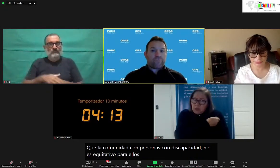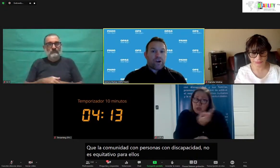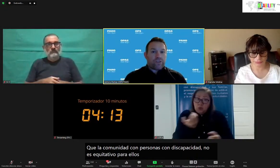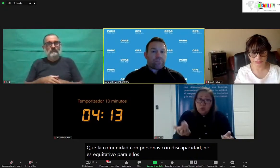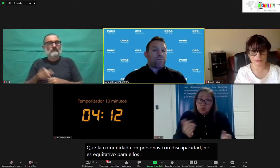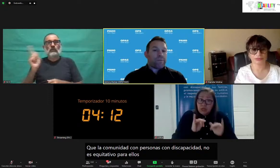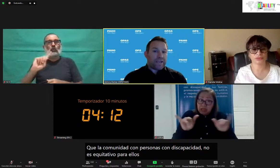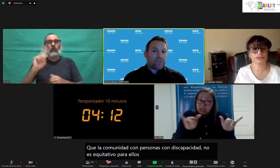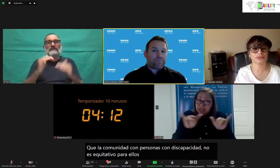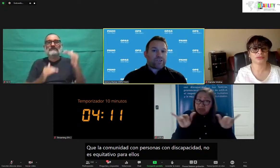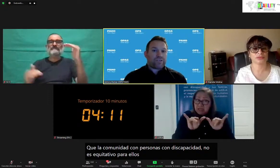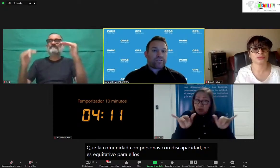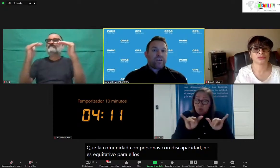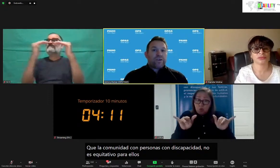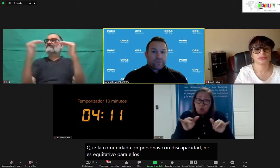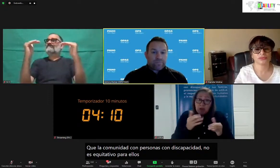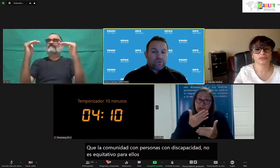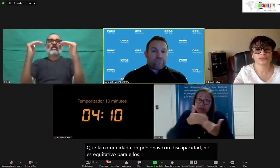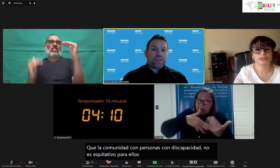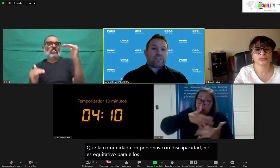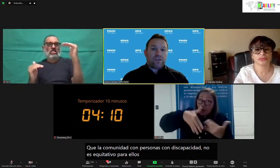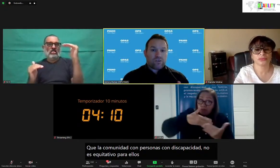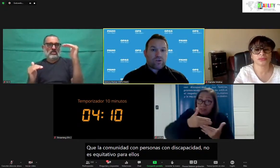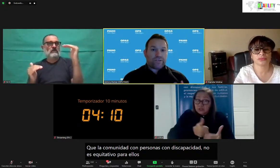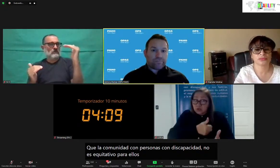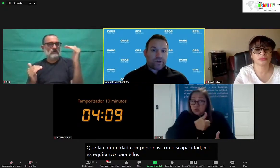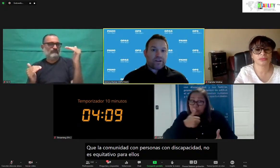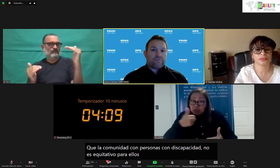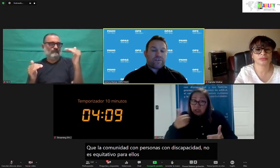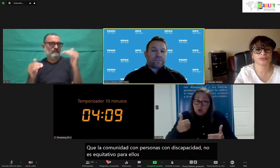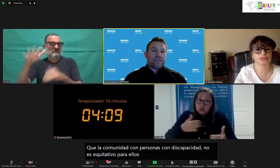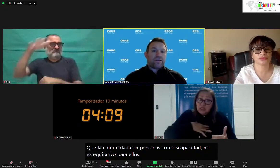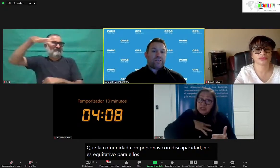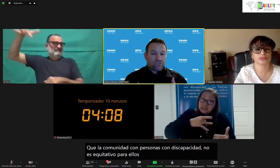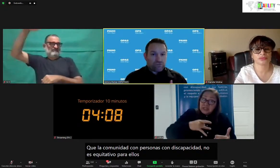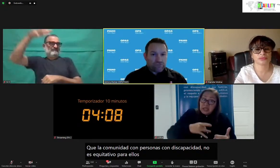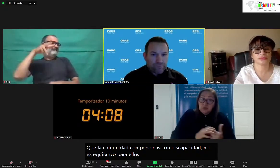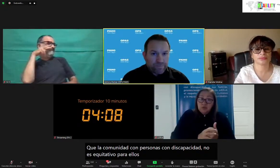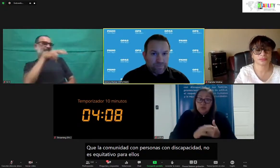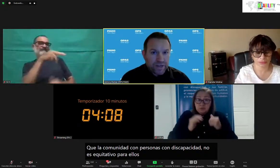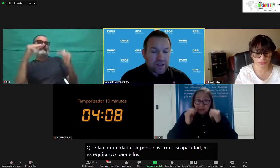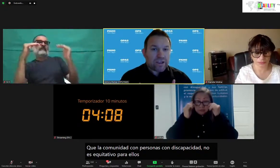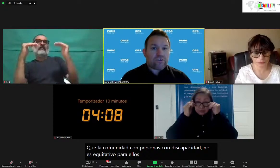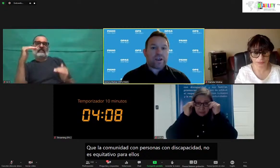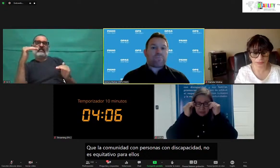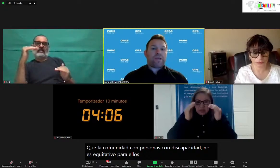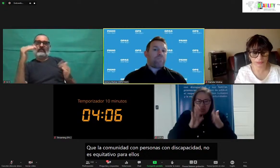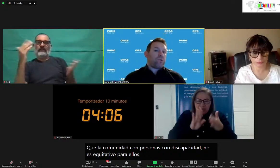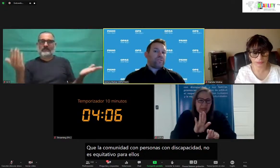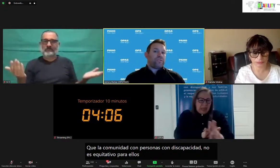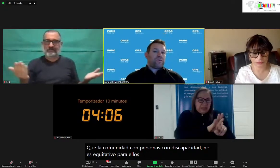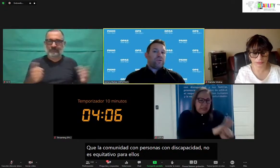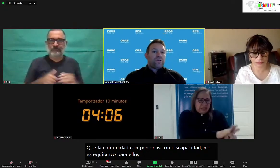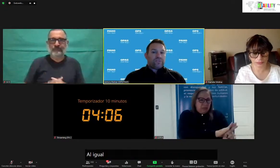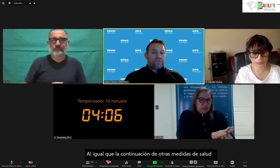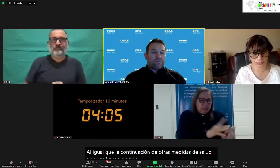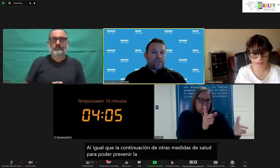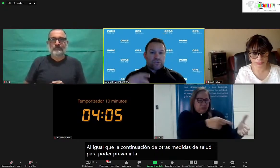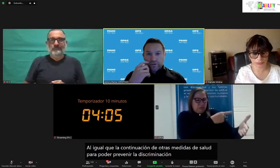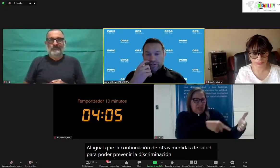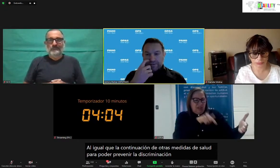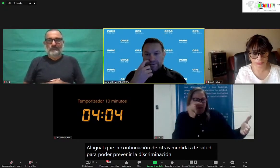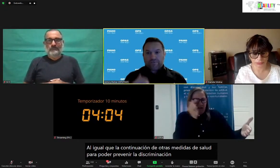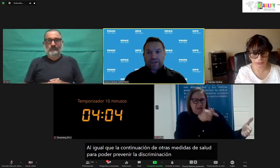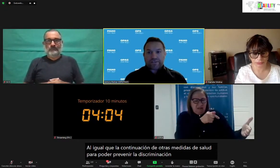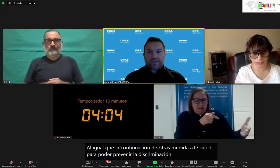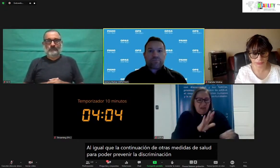of other public health measures to prevent the ongoing spread of vaccine and it's been incredibly important to make